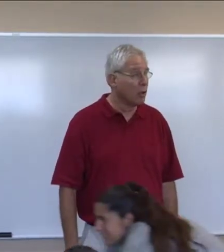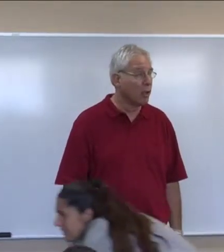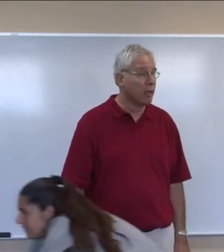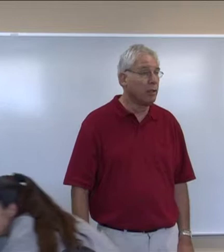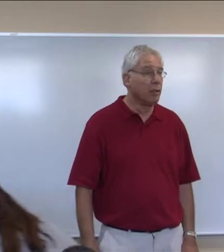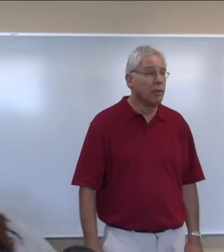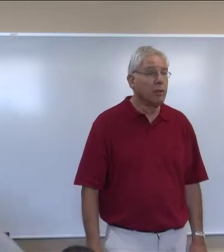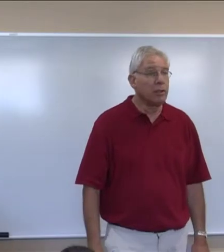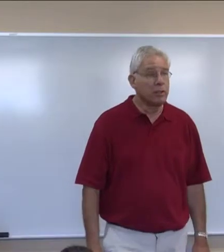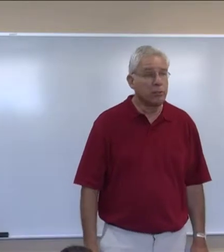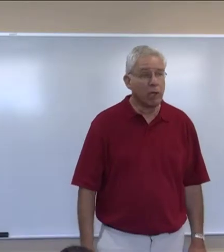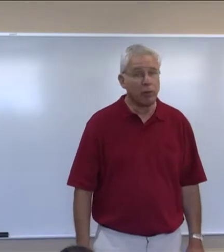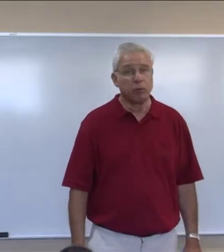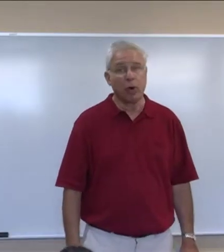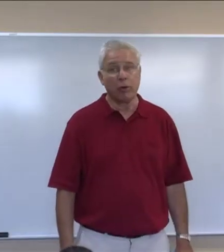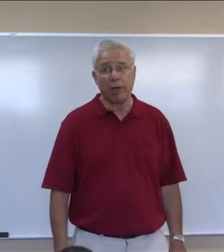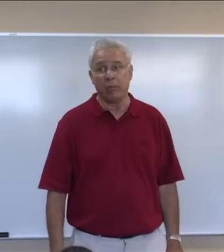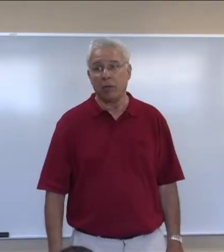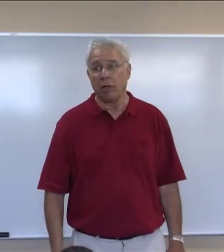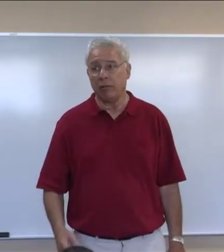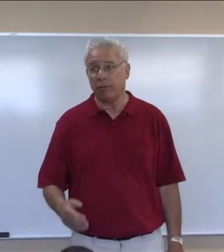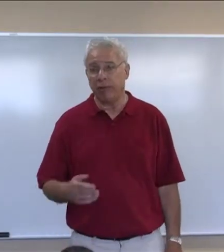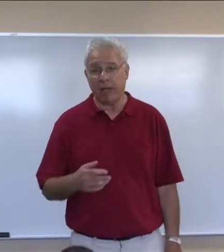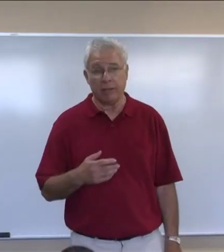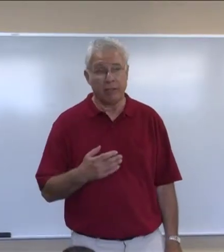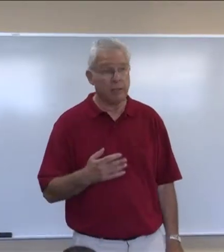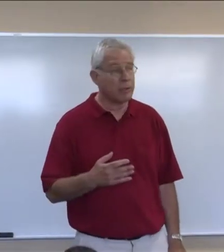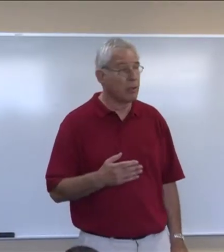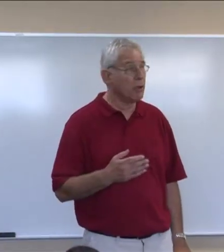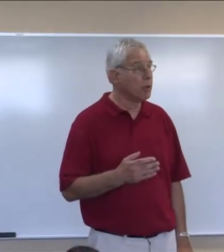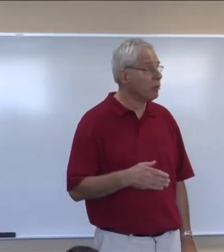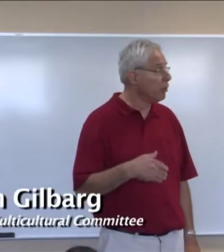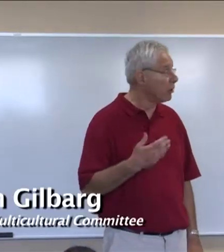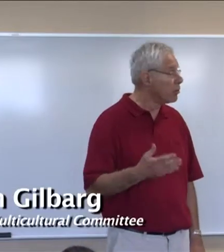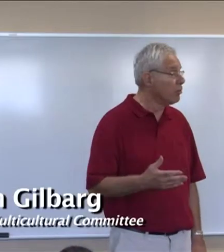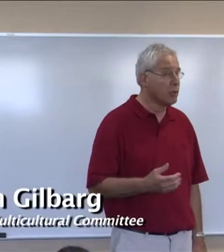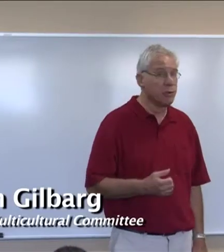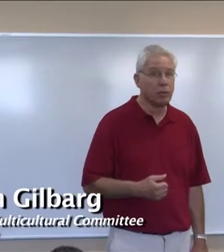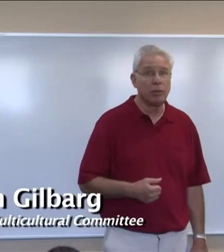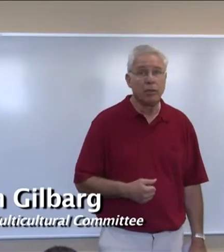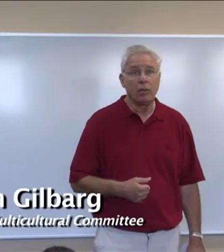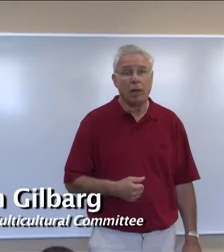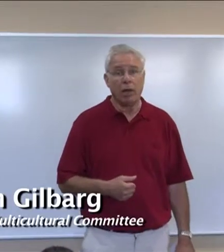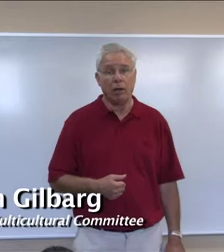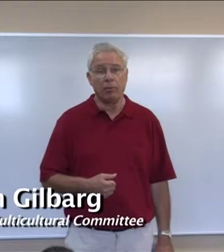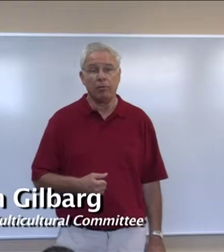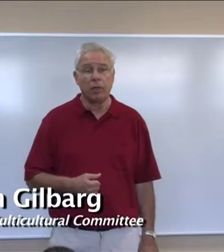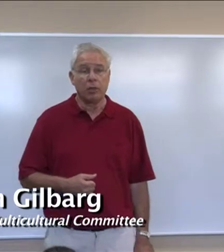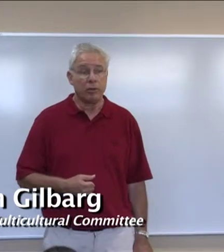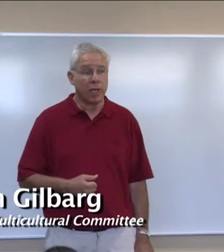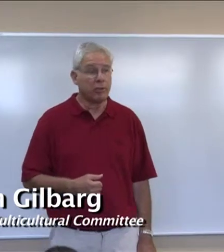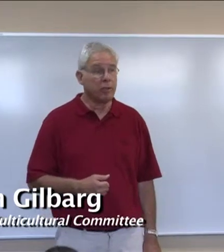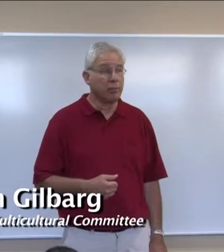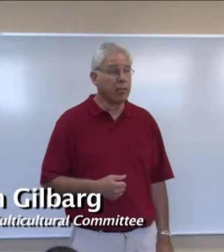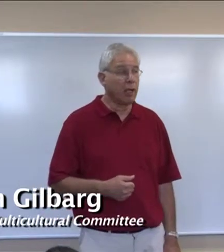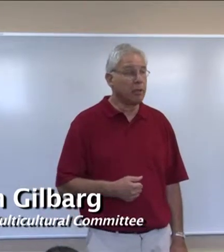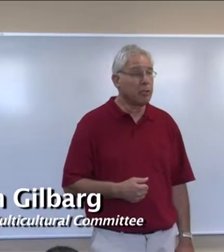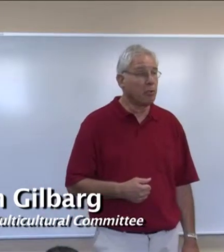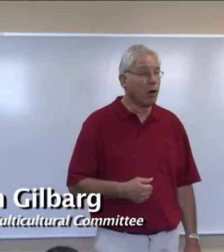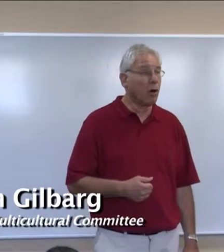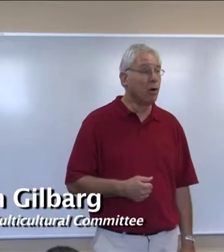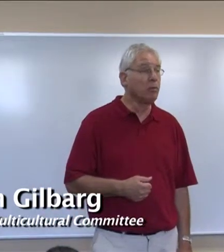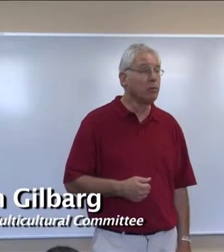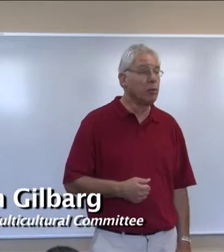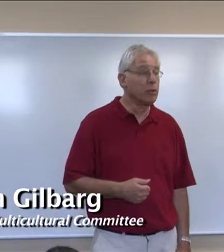let you know that this is part of a program of activities that are going on throughout the semester. There's actually an event